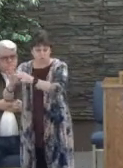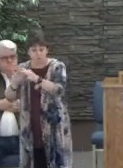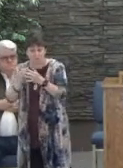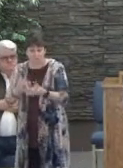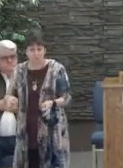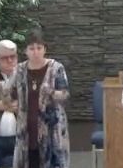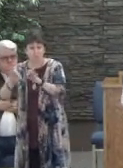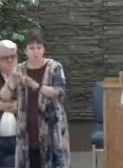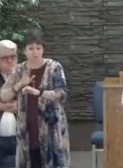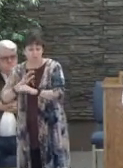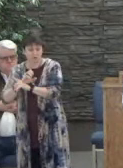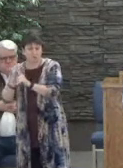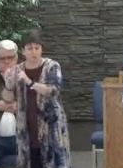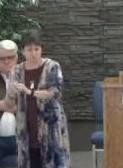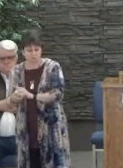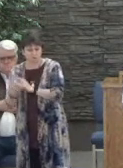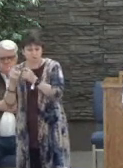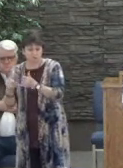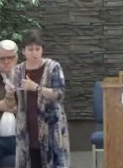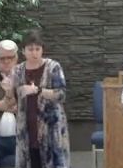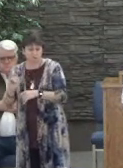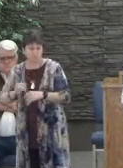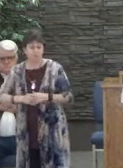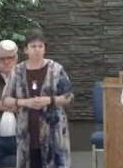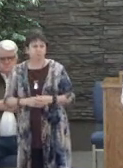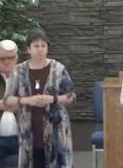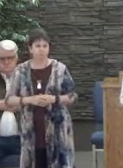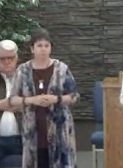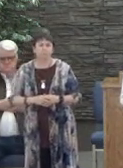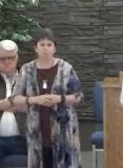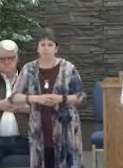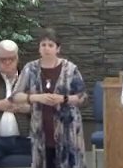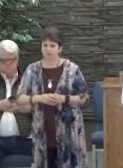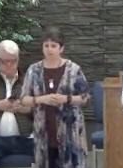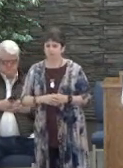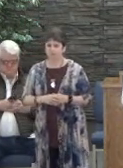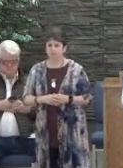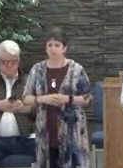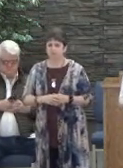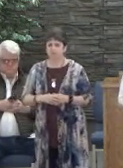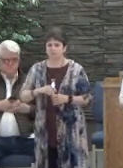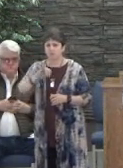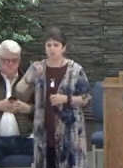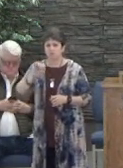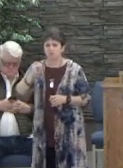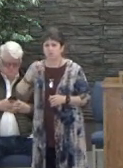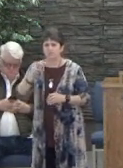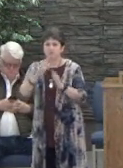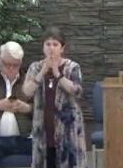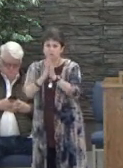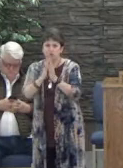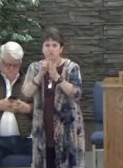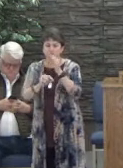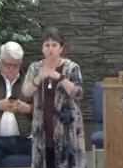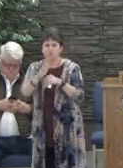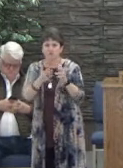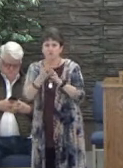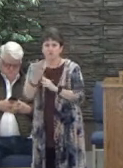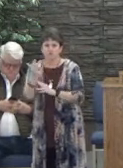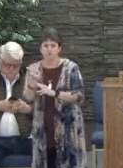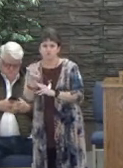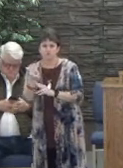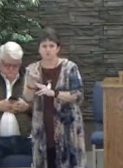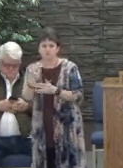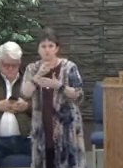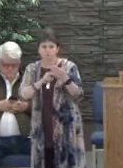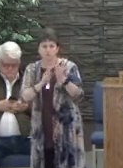essential in our situation as well. So we go to Jehoshaphat's prayer in verses 5 through 13.